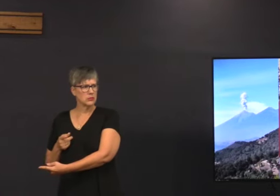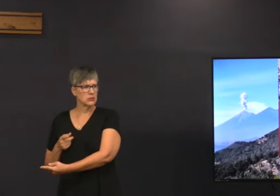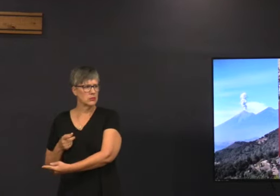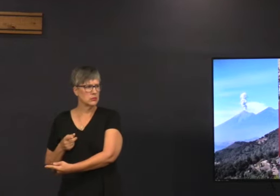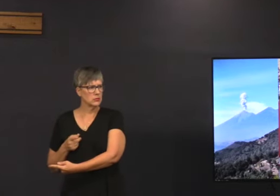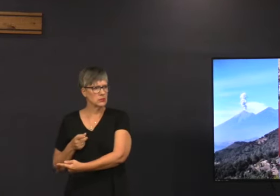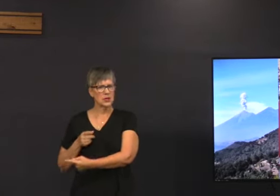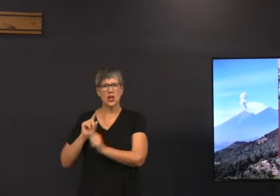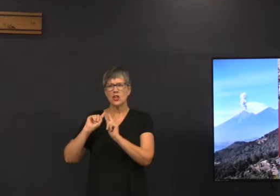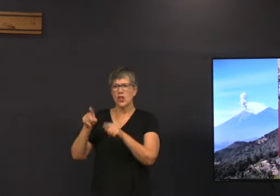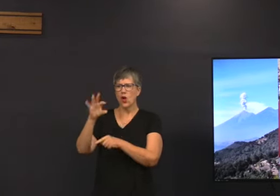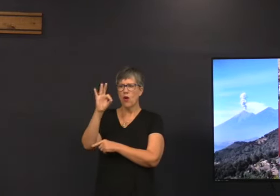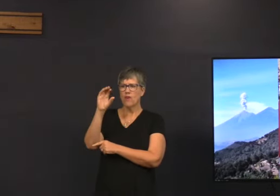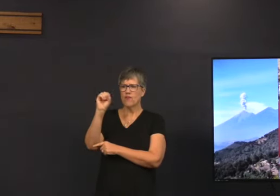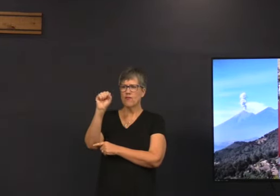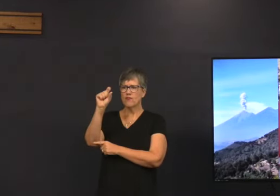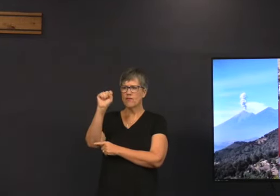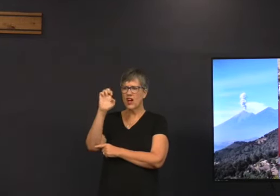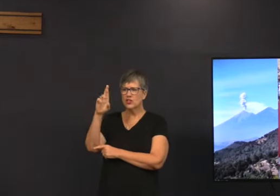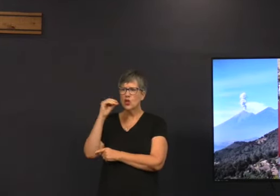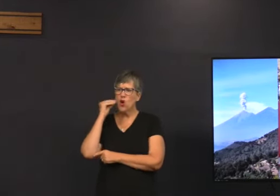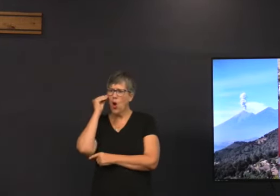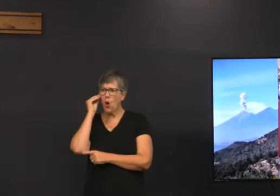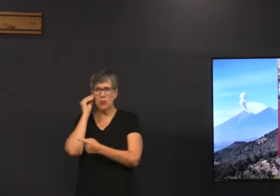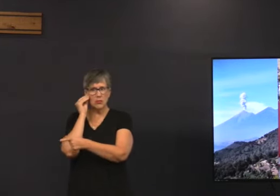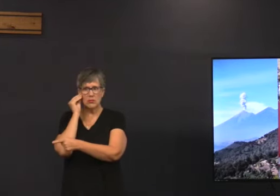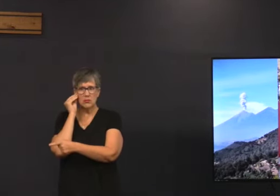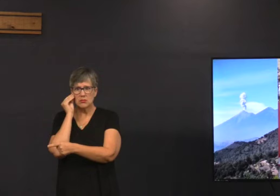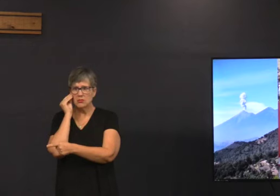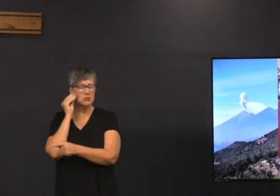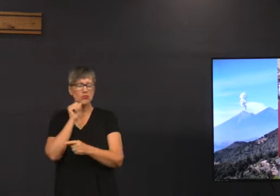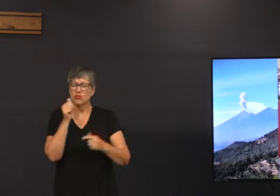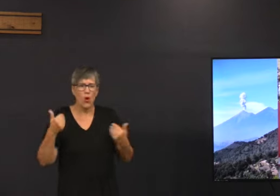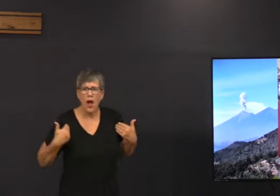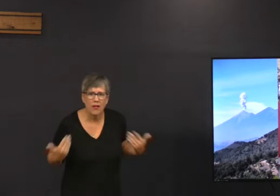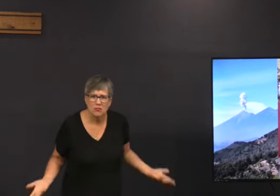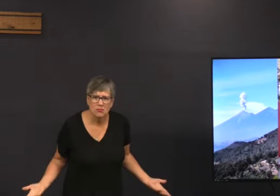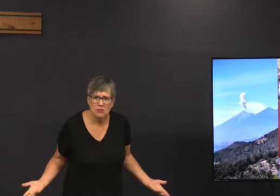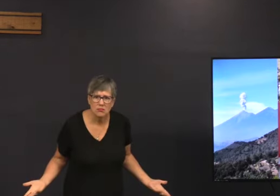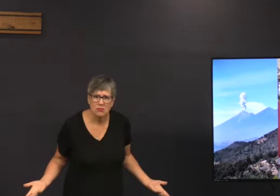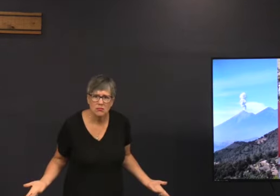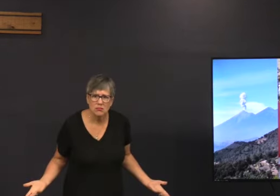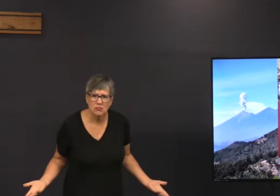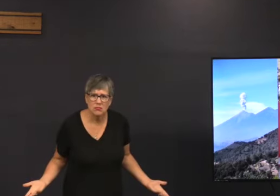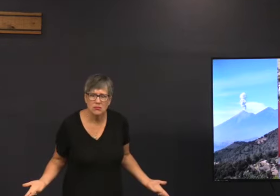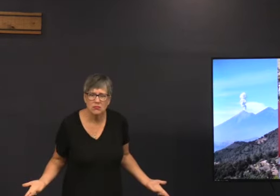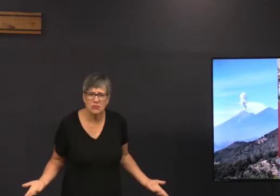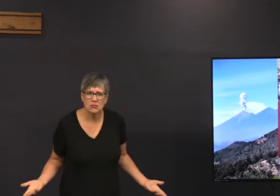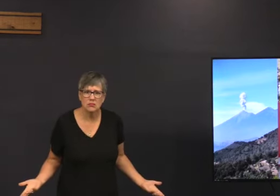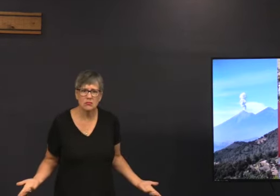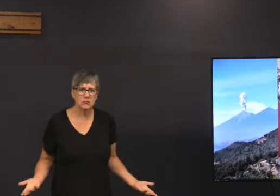where do they go? Their parents don't take care of them. Do they have foster homes? Well, we don't have foster